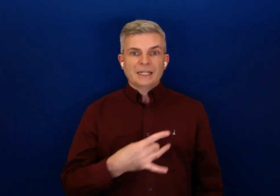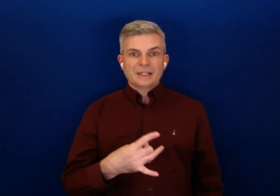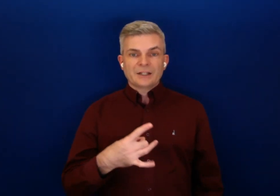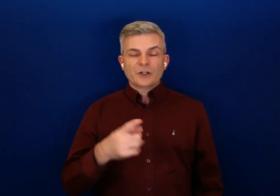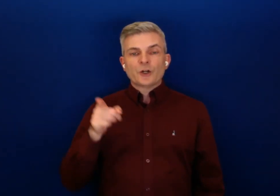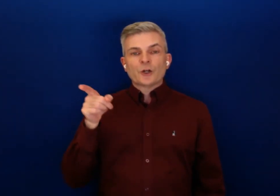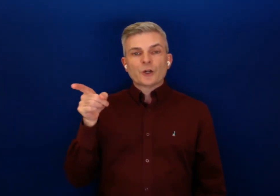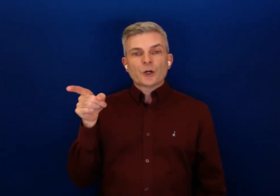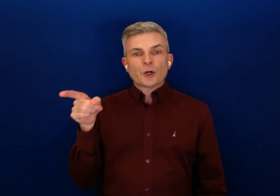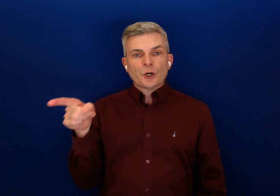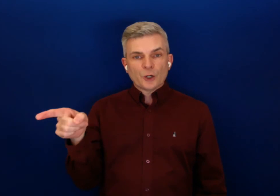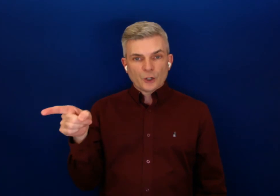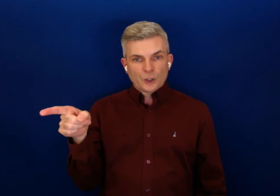like her,